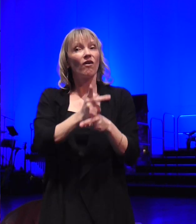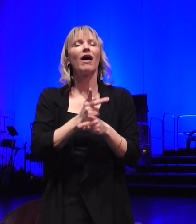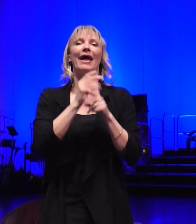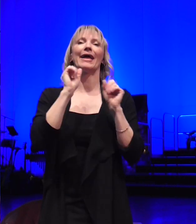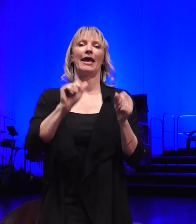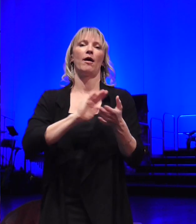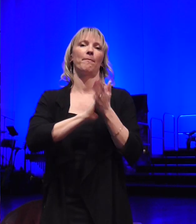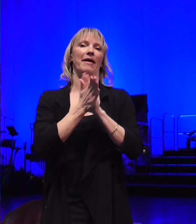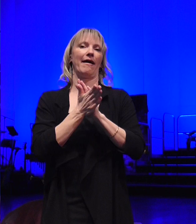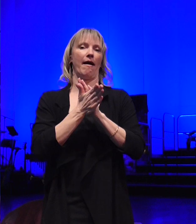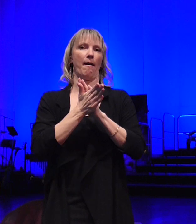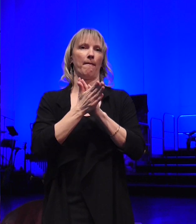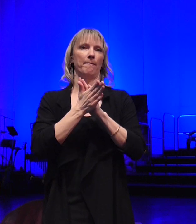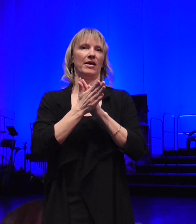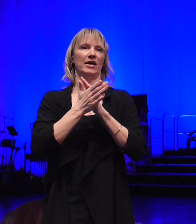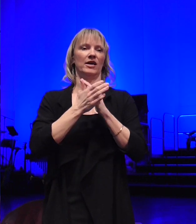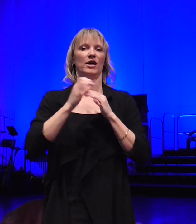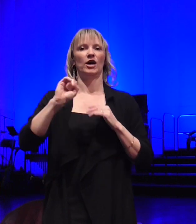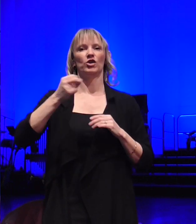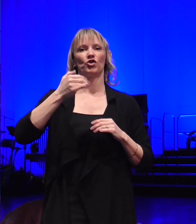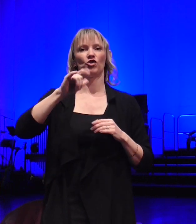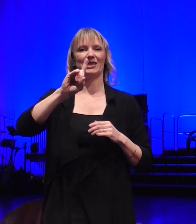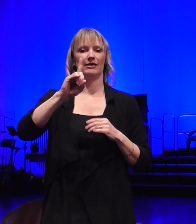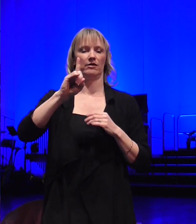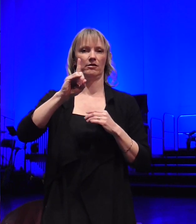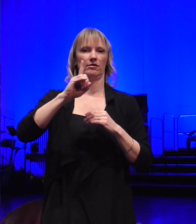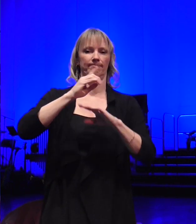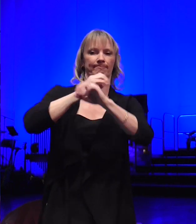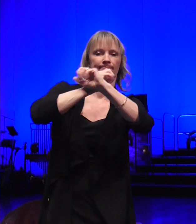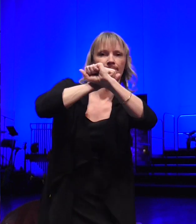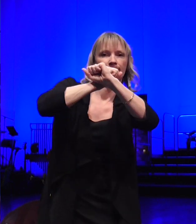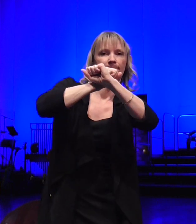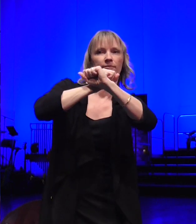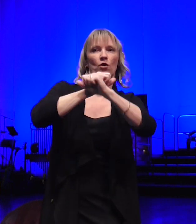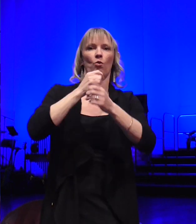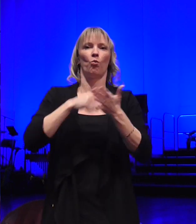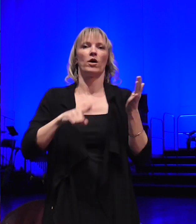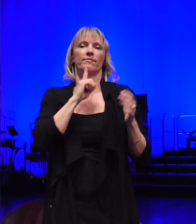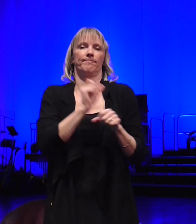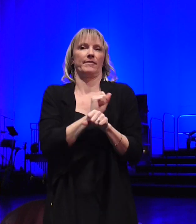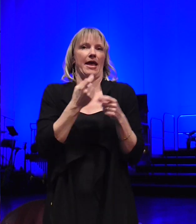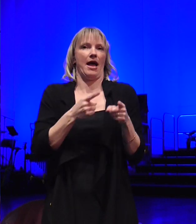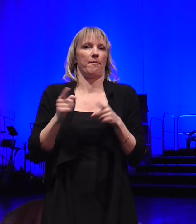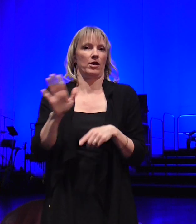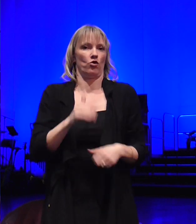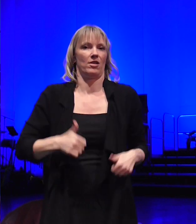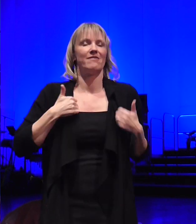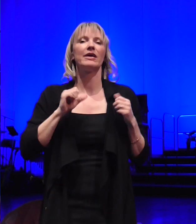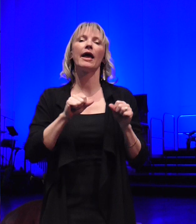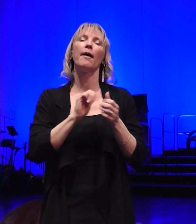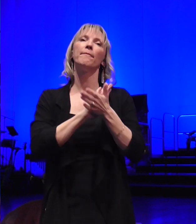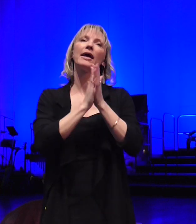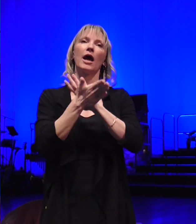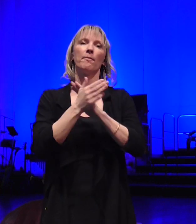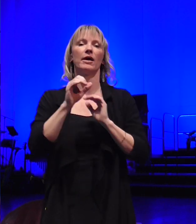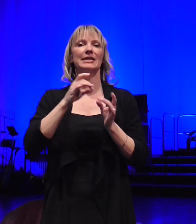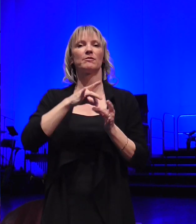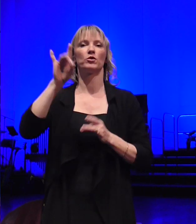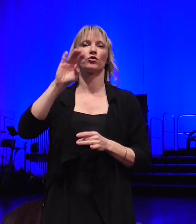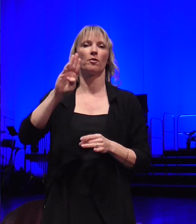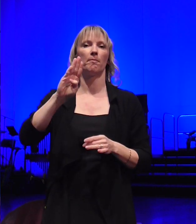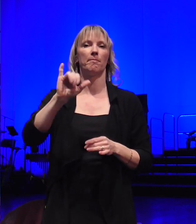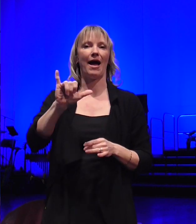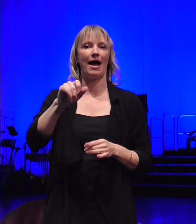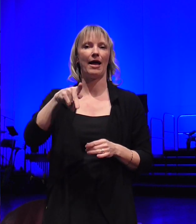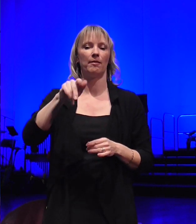of a shield against what really is going on in your life. It can become a kind of spiritual bypass, as we